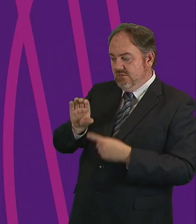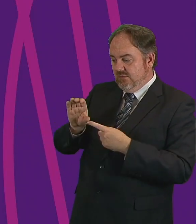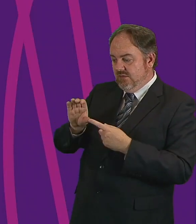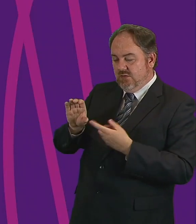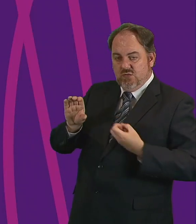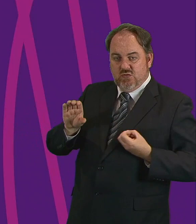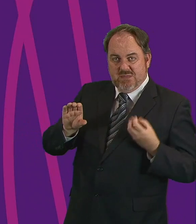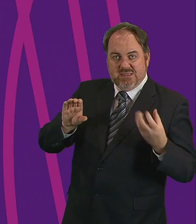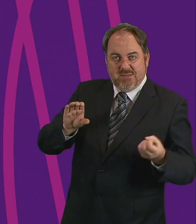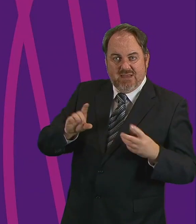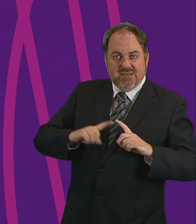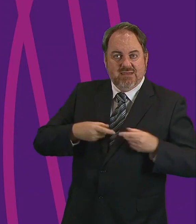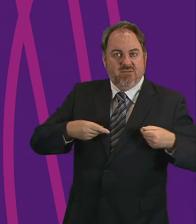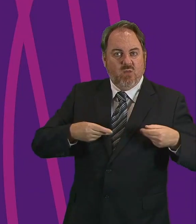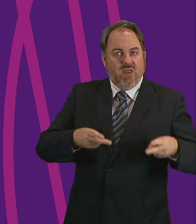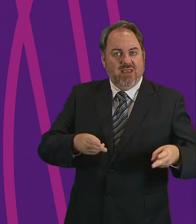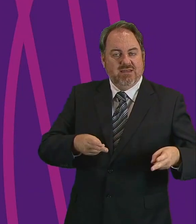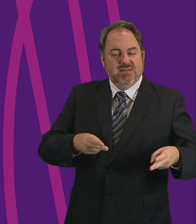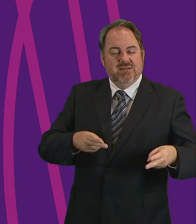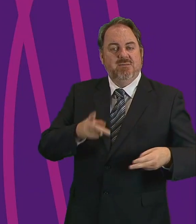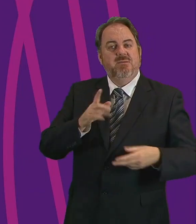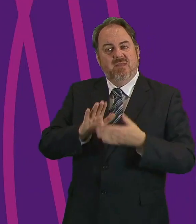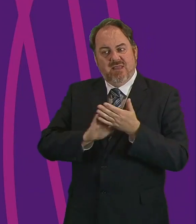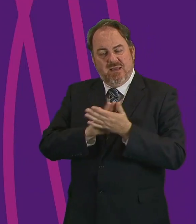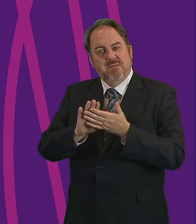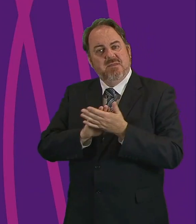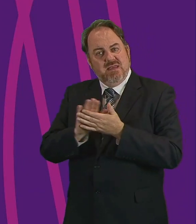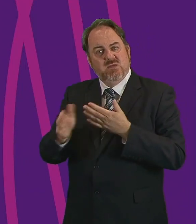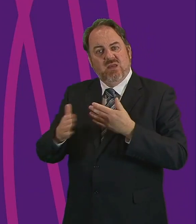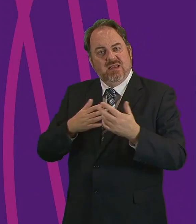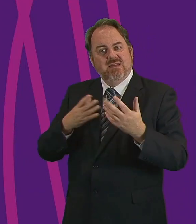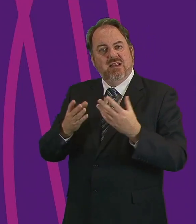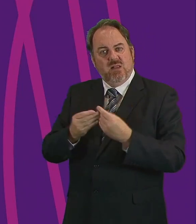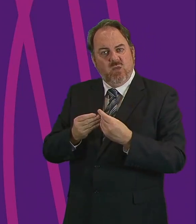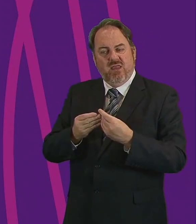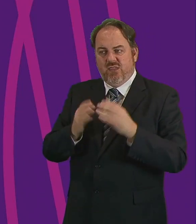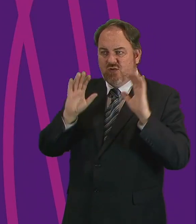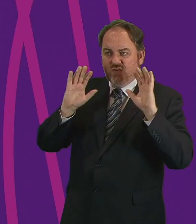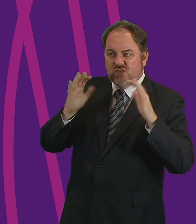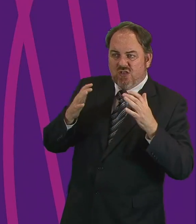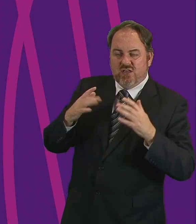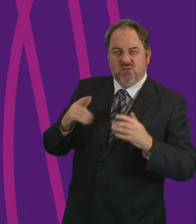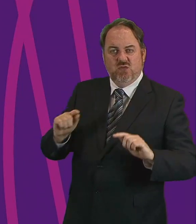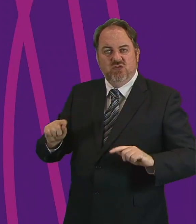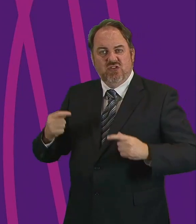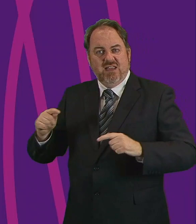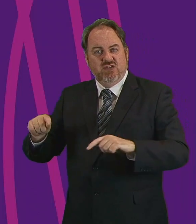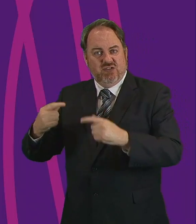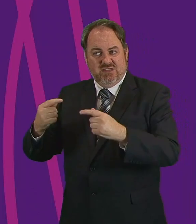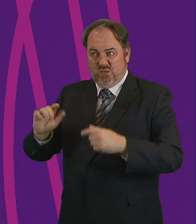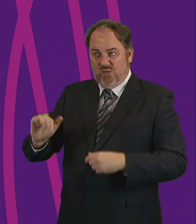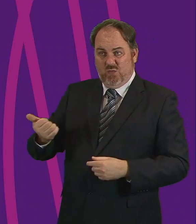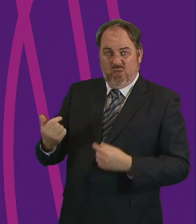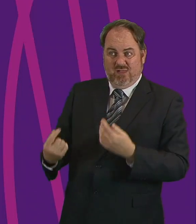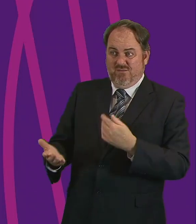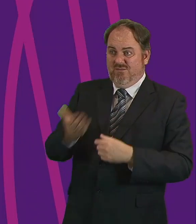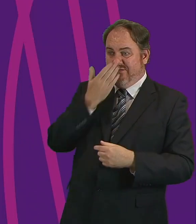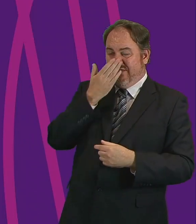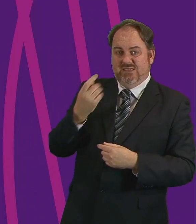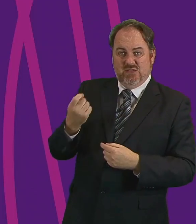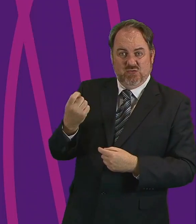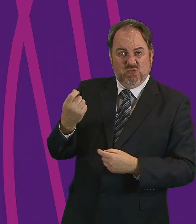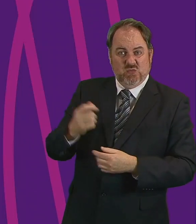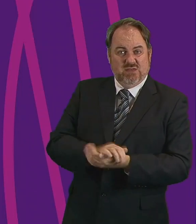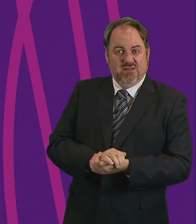measure, could help deal with some very real challenges that our budget will very soon be facing. What is